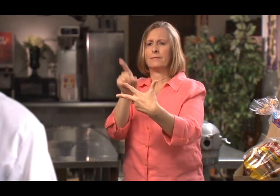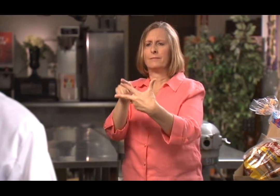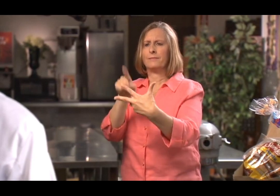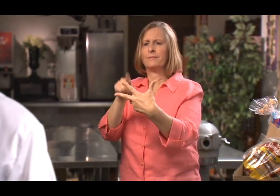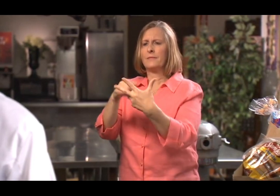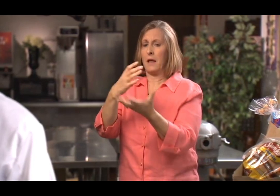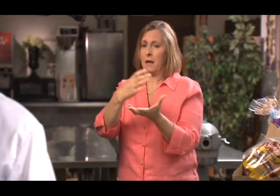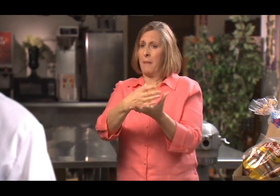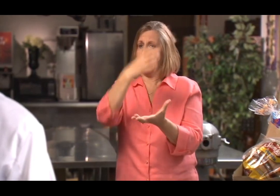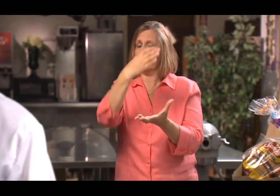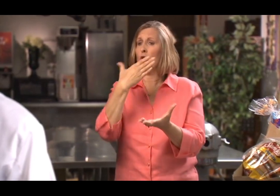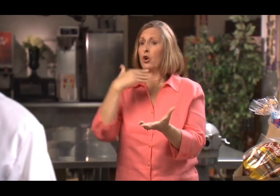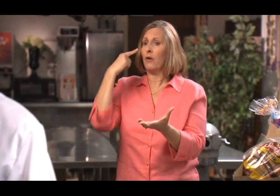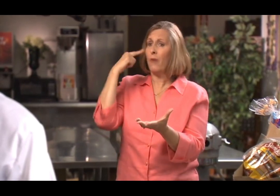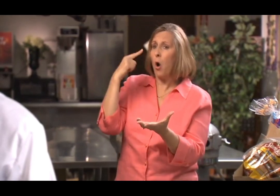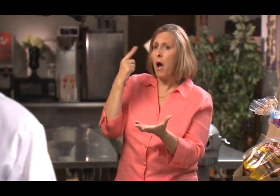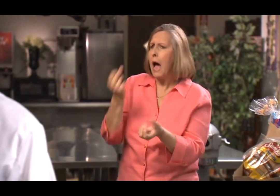How many servings are in the package?